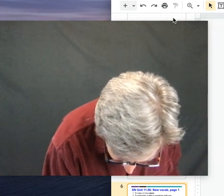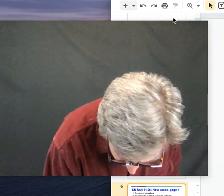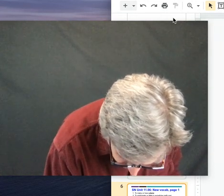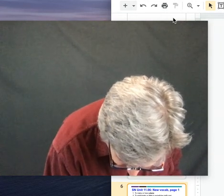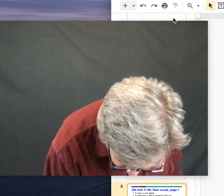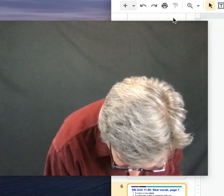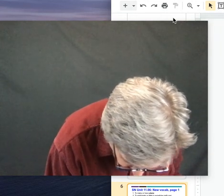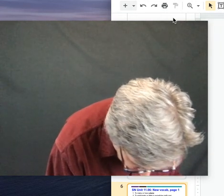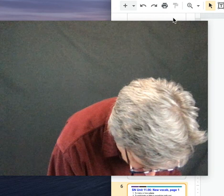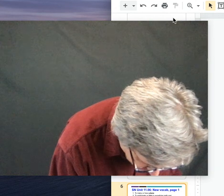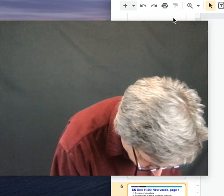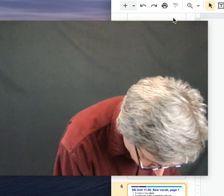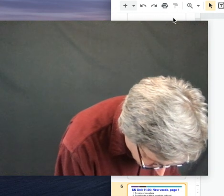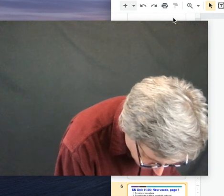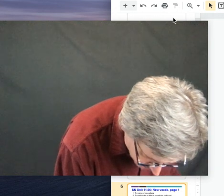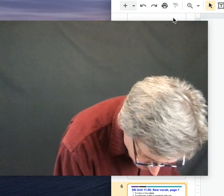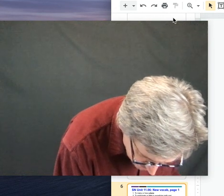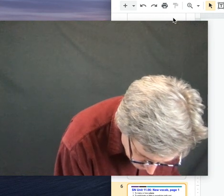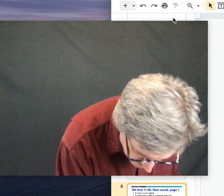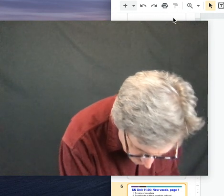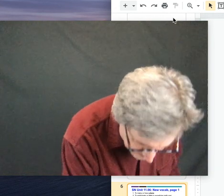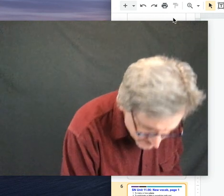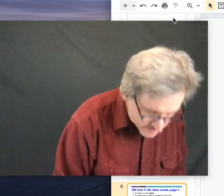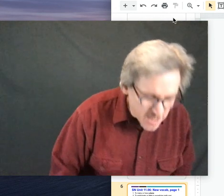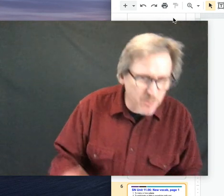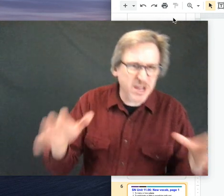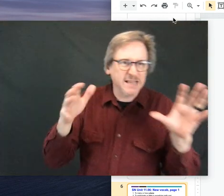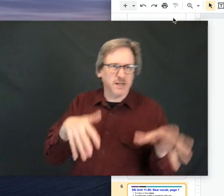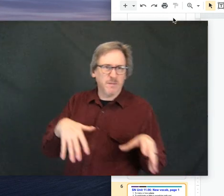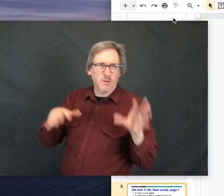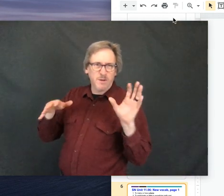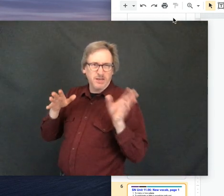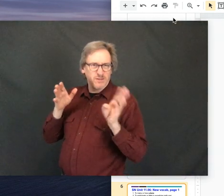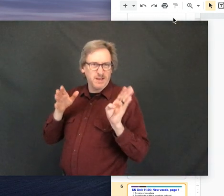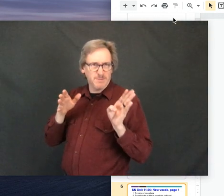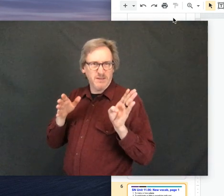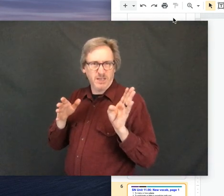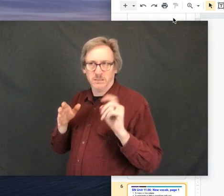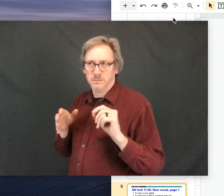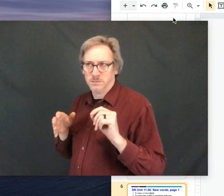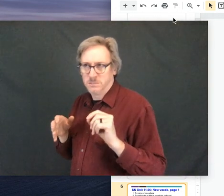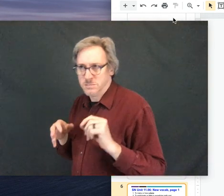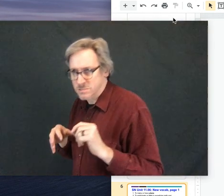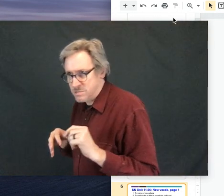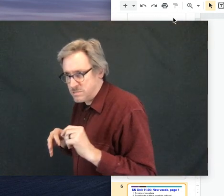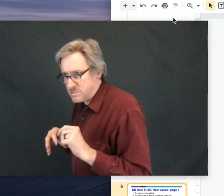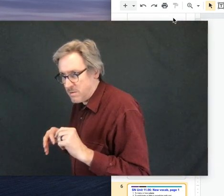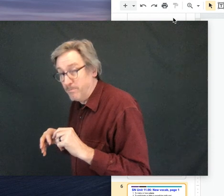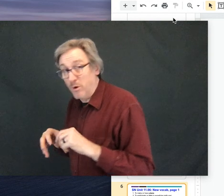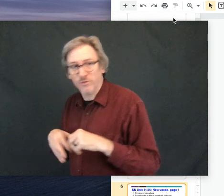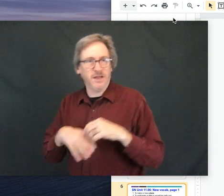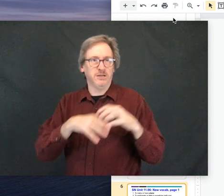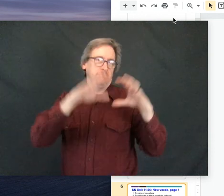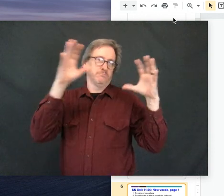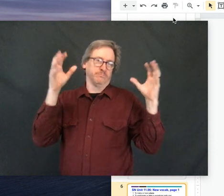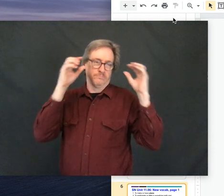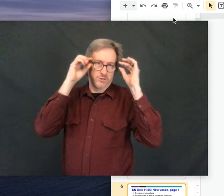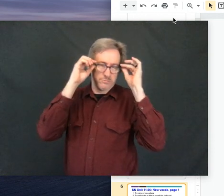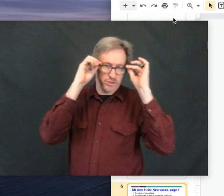Perfect conflict plan. The book has some. I want to make sure that I'm giving both